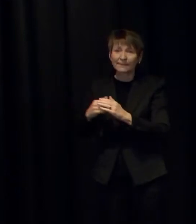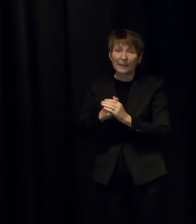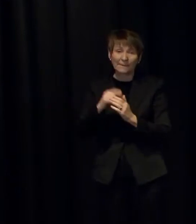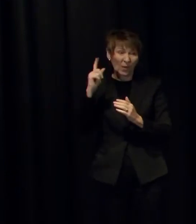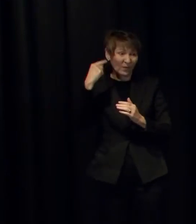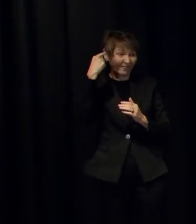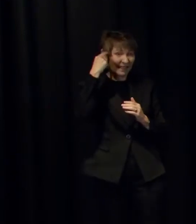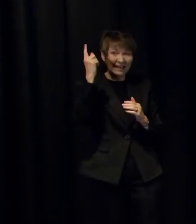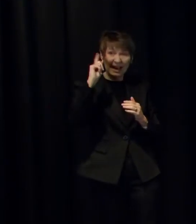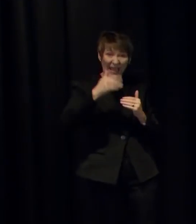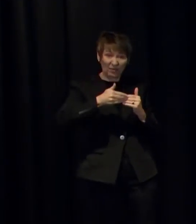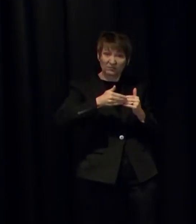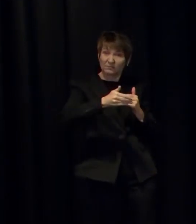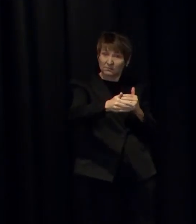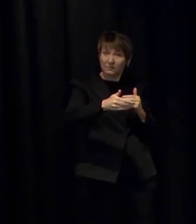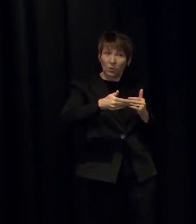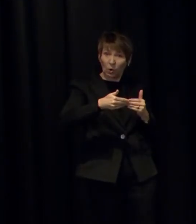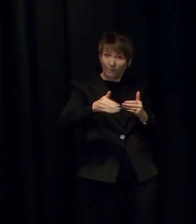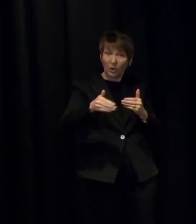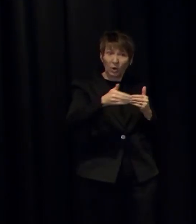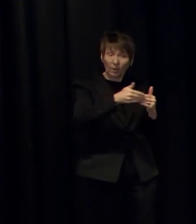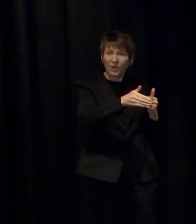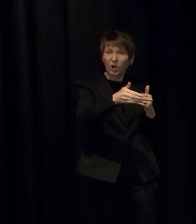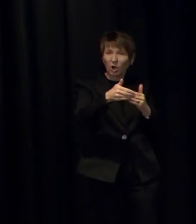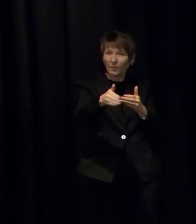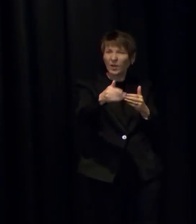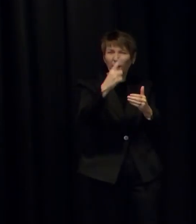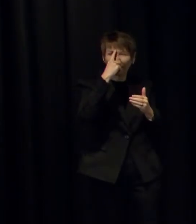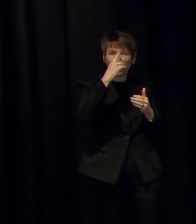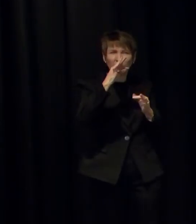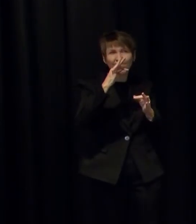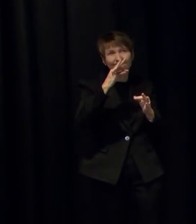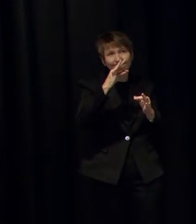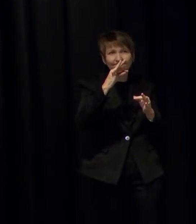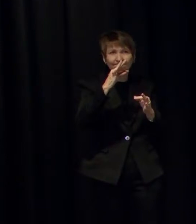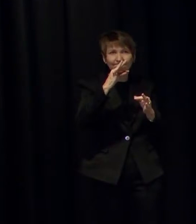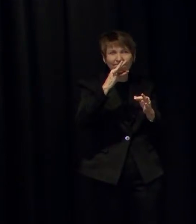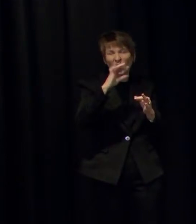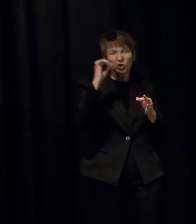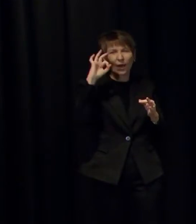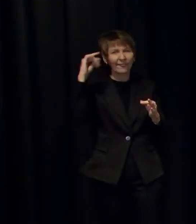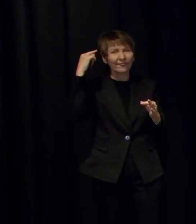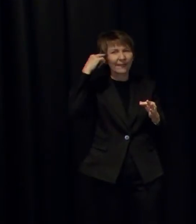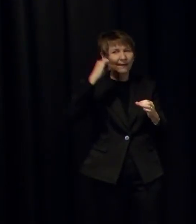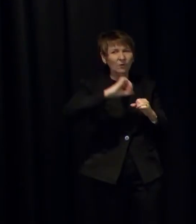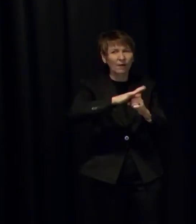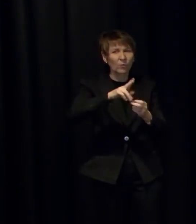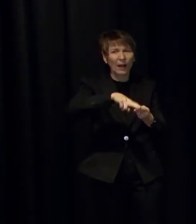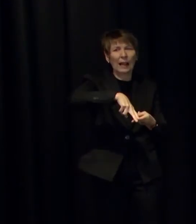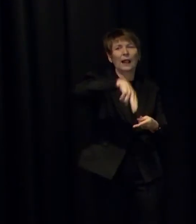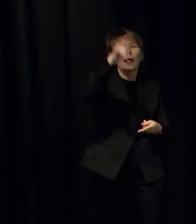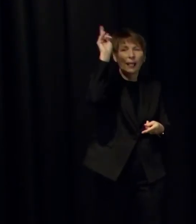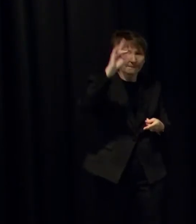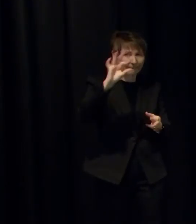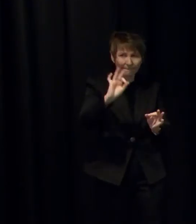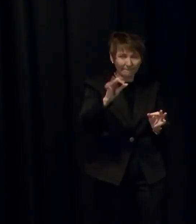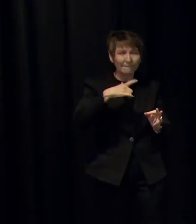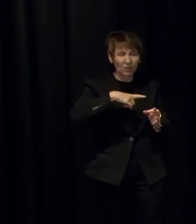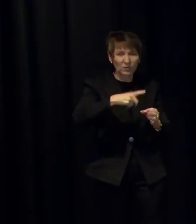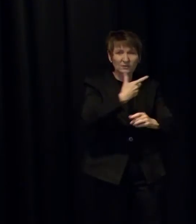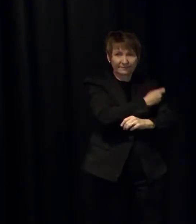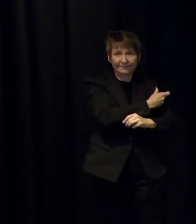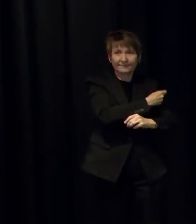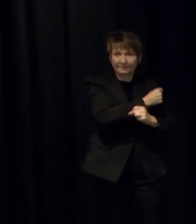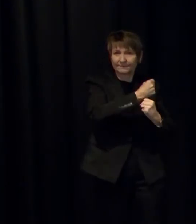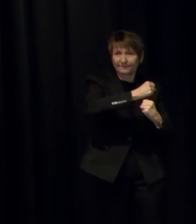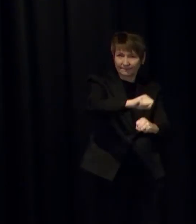all been there to some degree, but there is more equity in saying, look, this is an entitlement for everyone in Victoria. Professor,